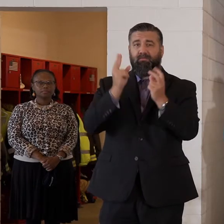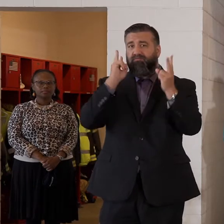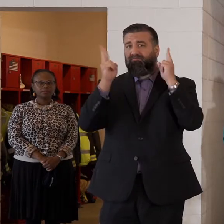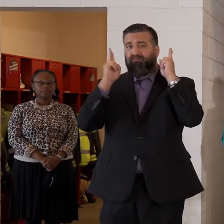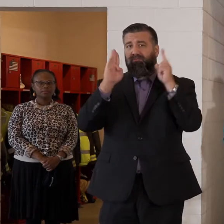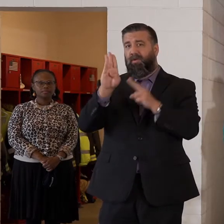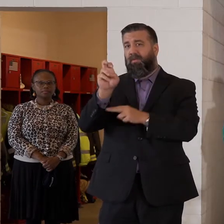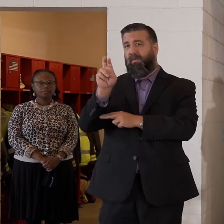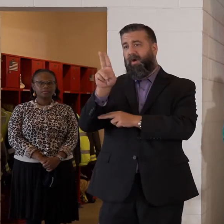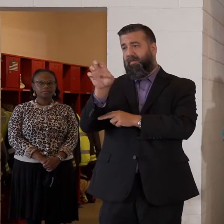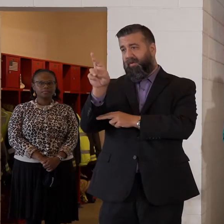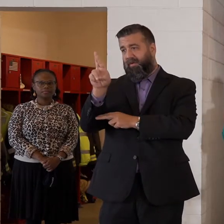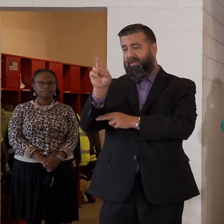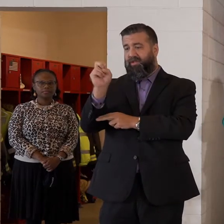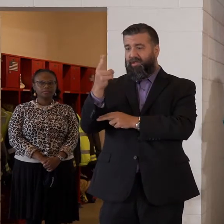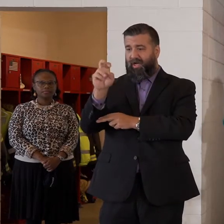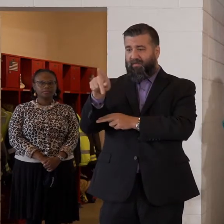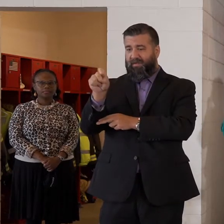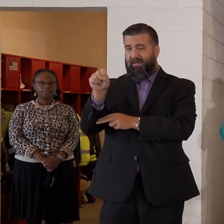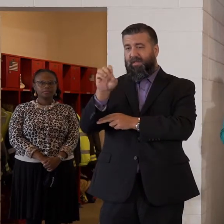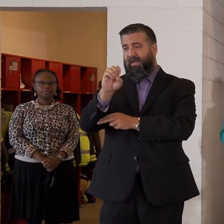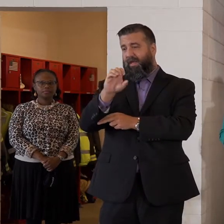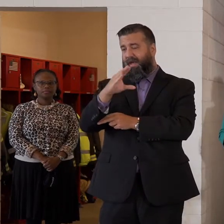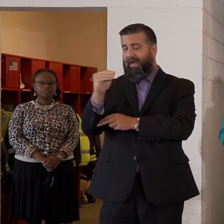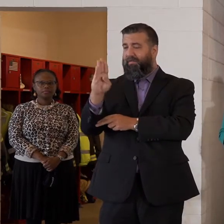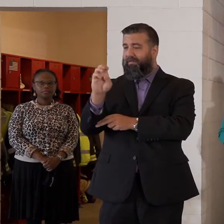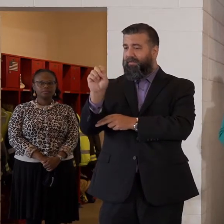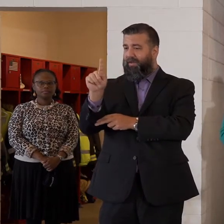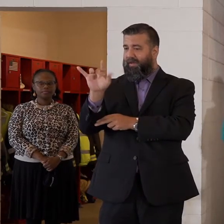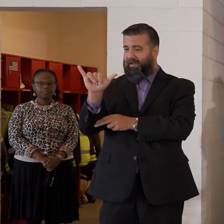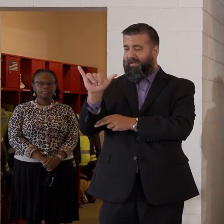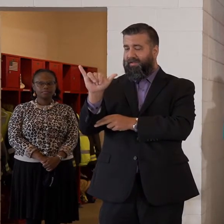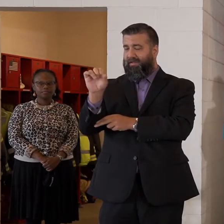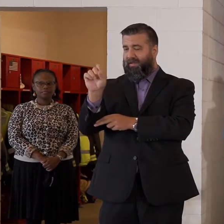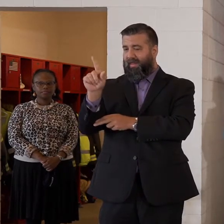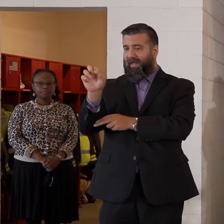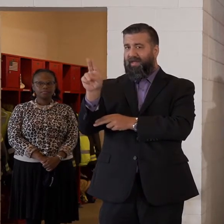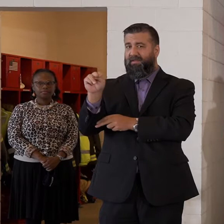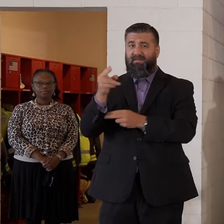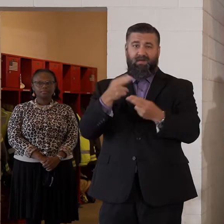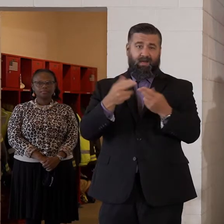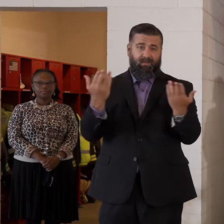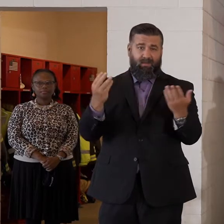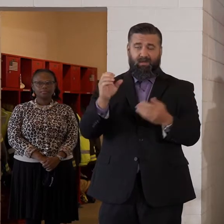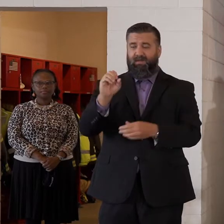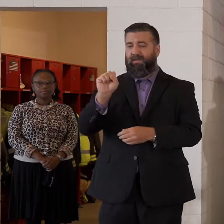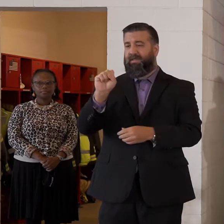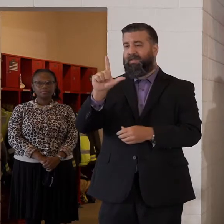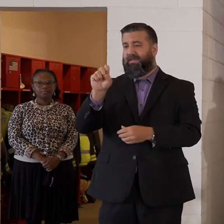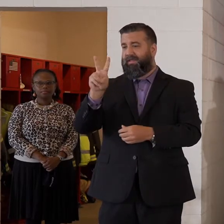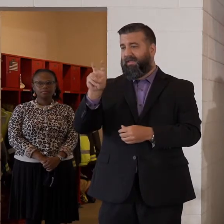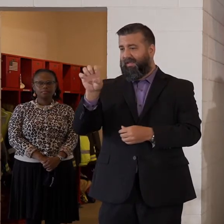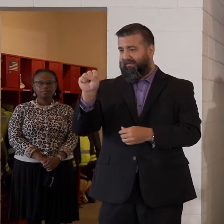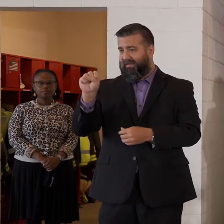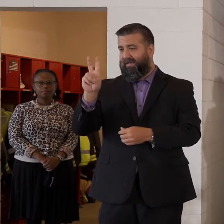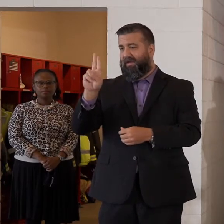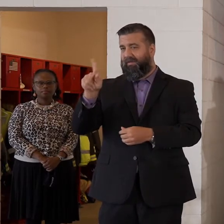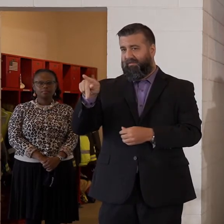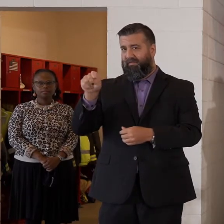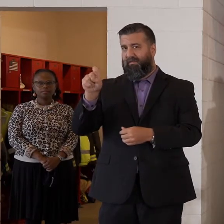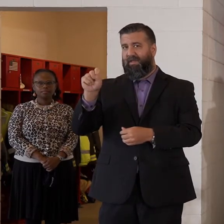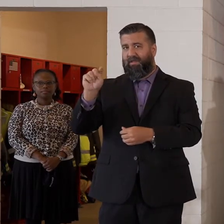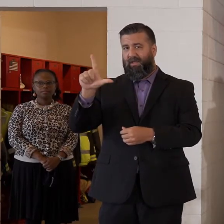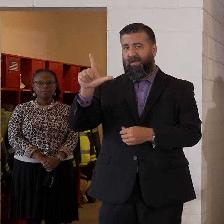County. It's called Sleeves Up STL. We know that barbershops and beauty salons are trusted